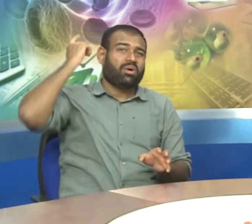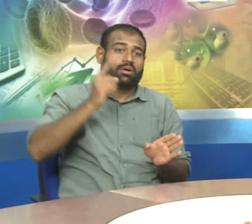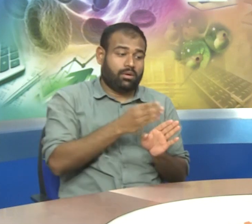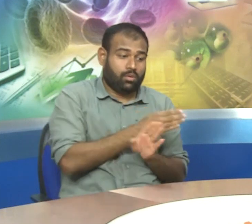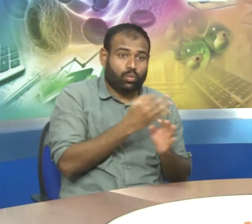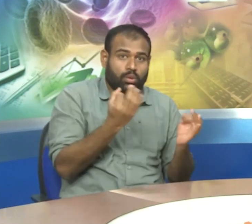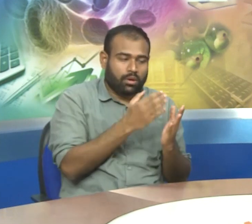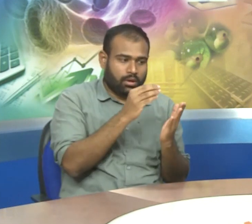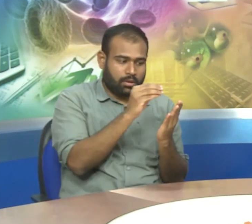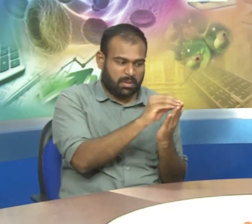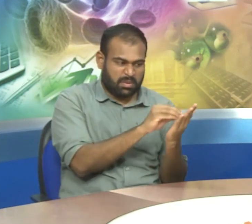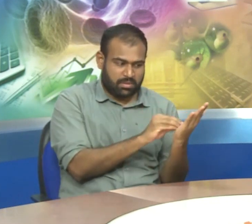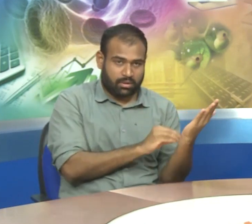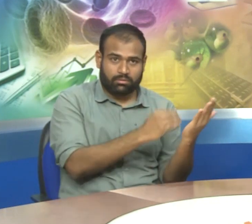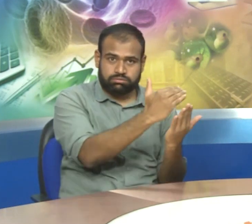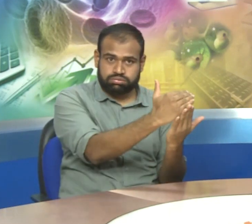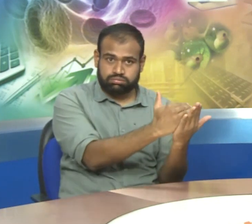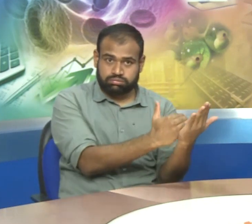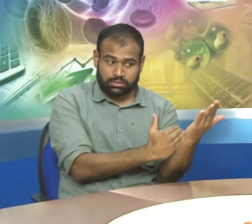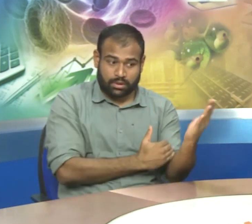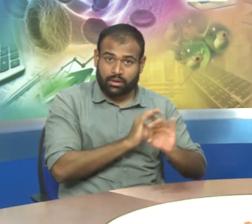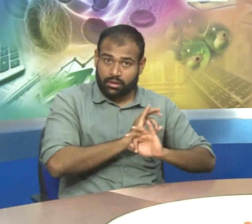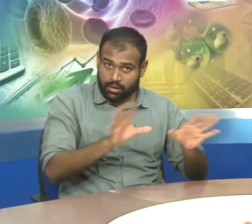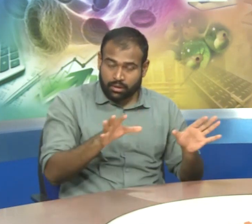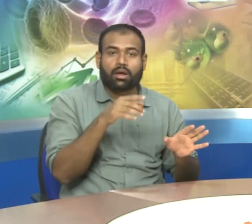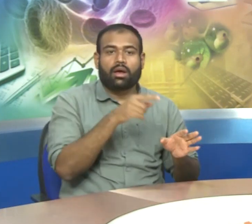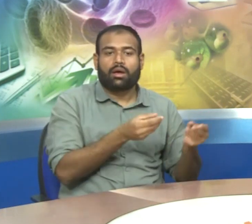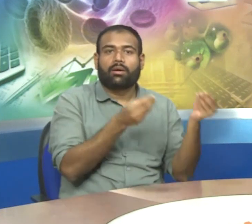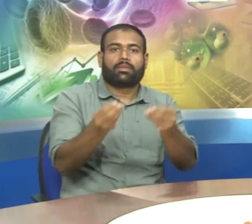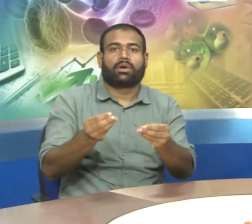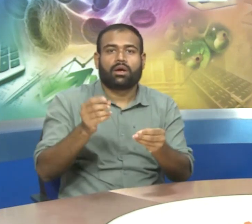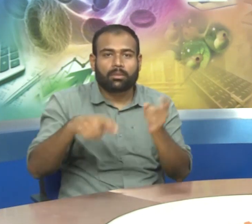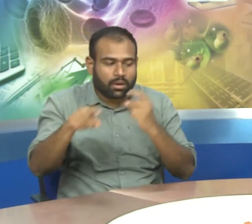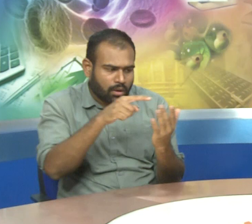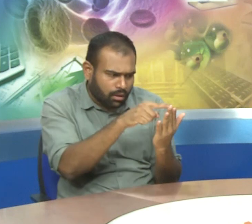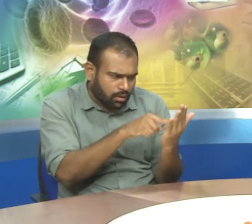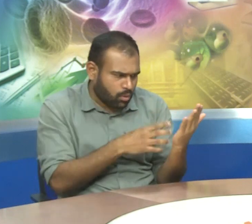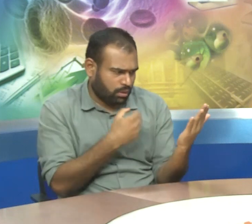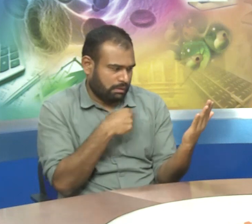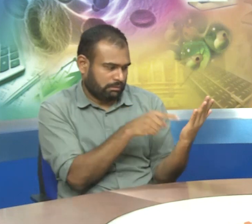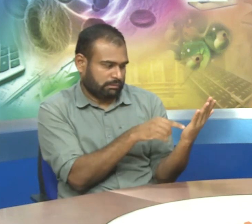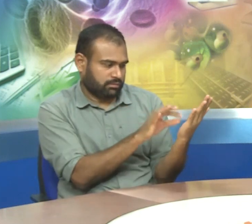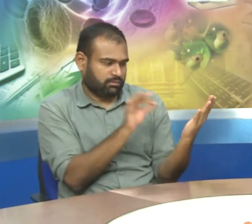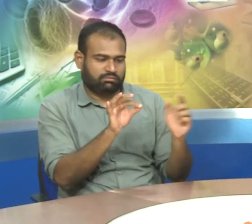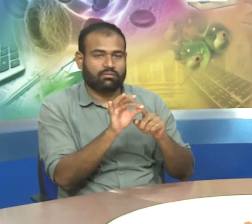using bibliographic tools for locating as much existing material on a topic as possible.